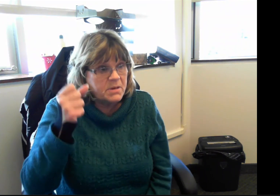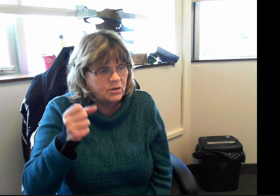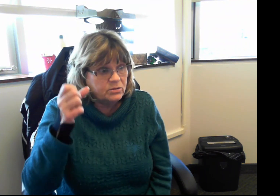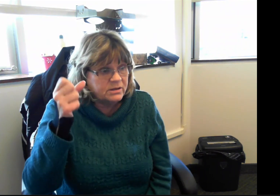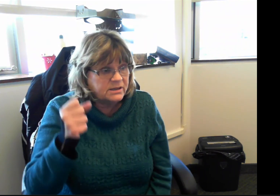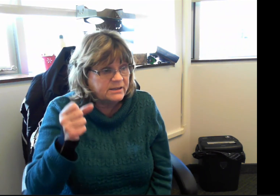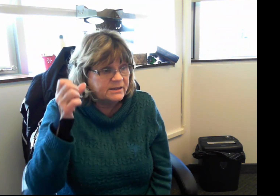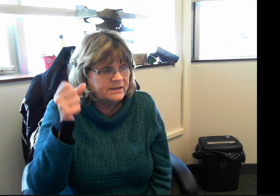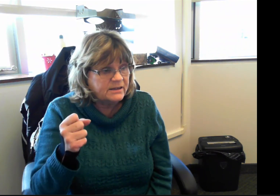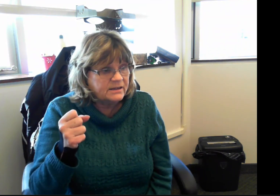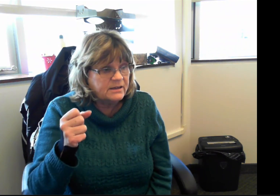milk,